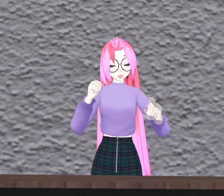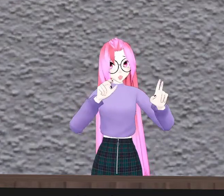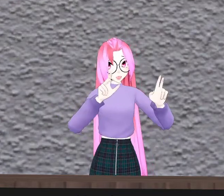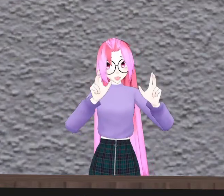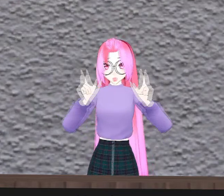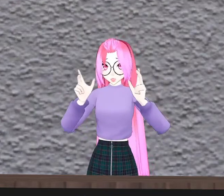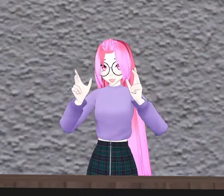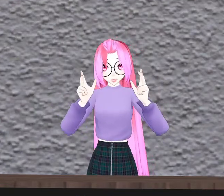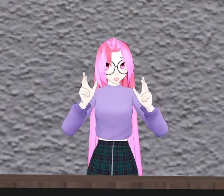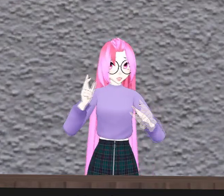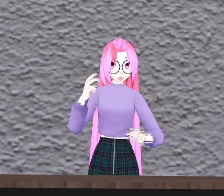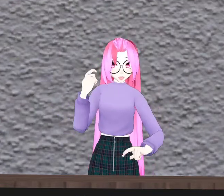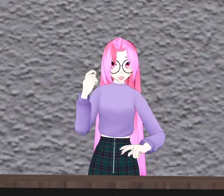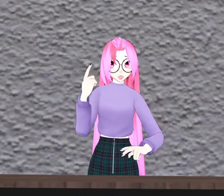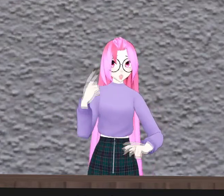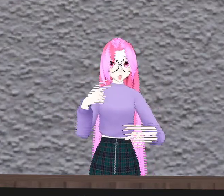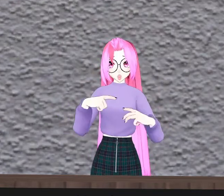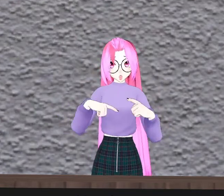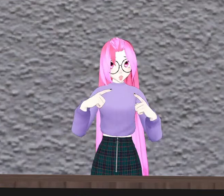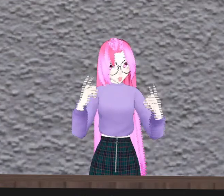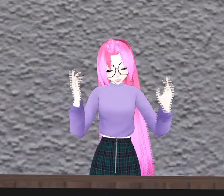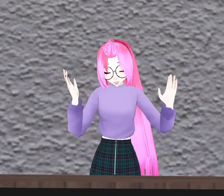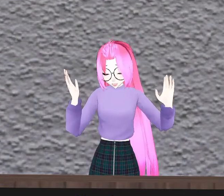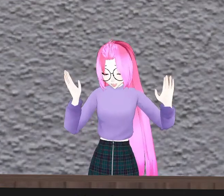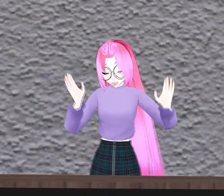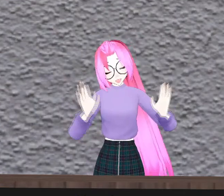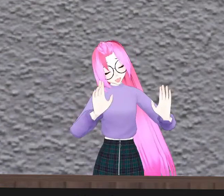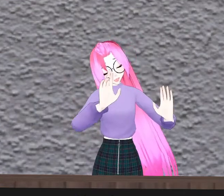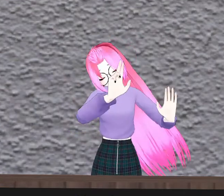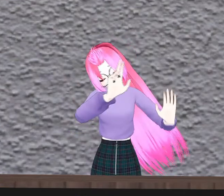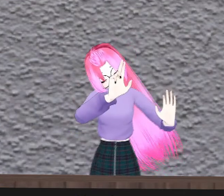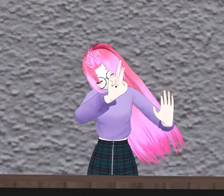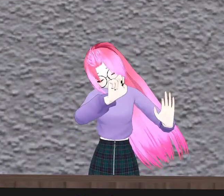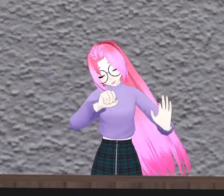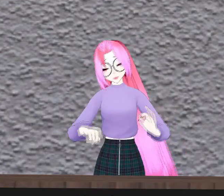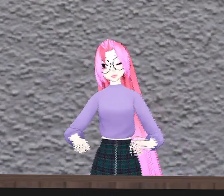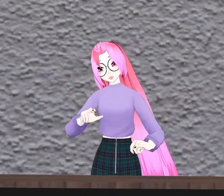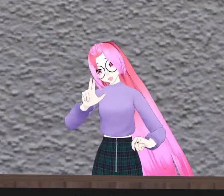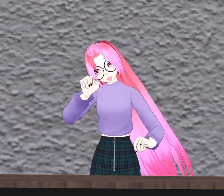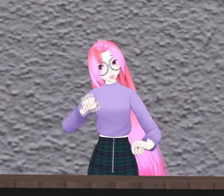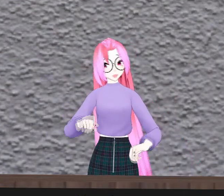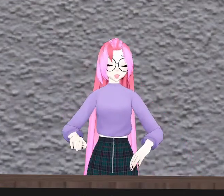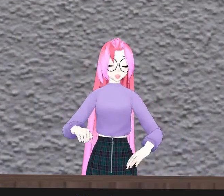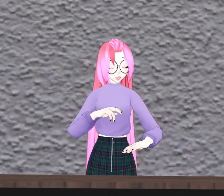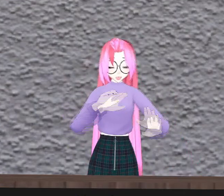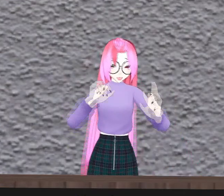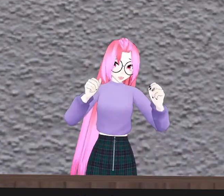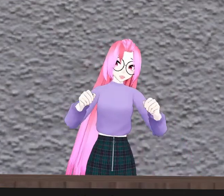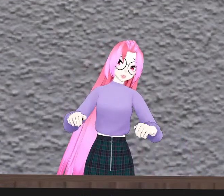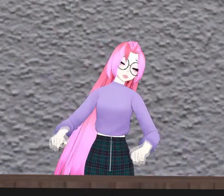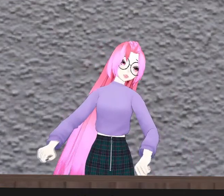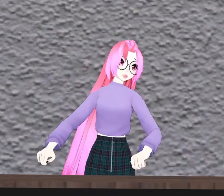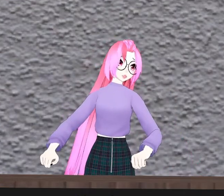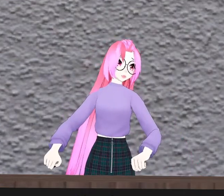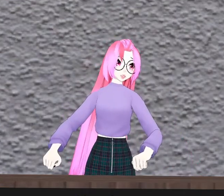being vigilant and understanding when you could say, you know what, dude, no, don't teach me.